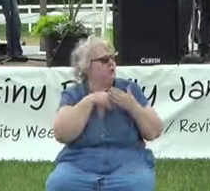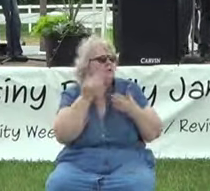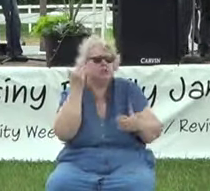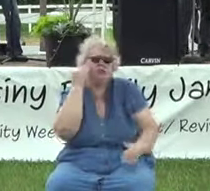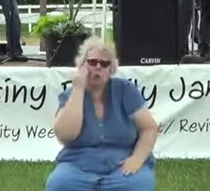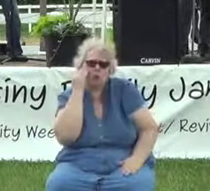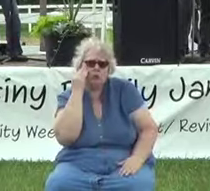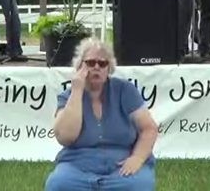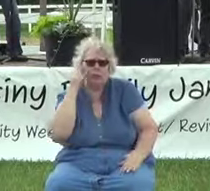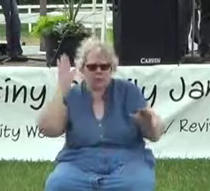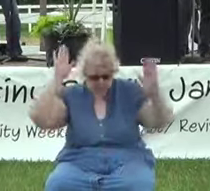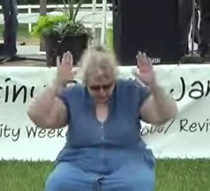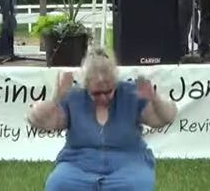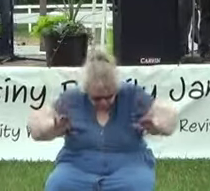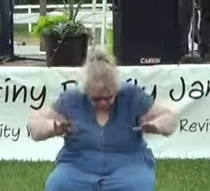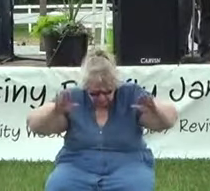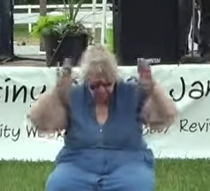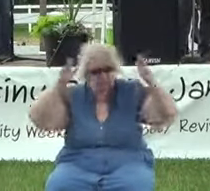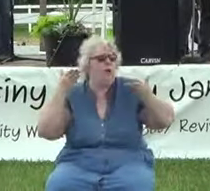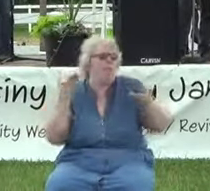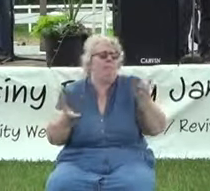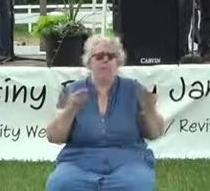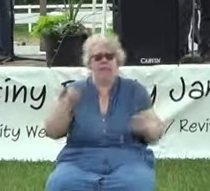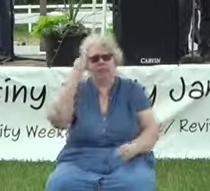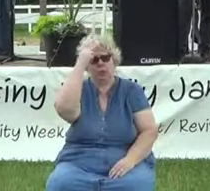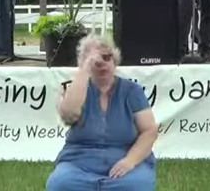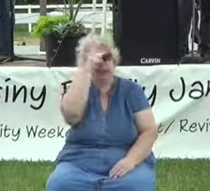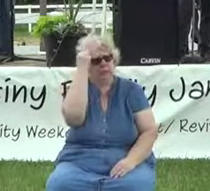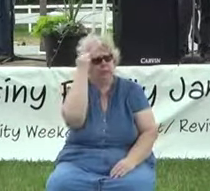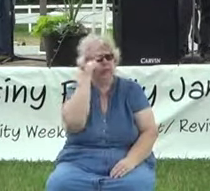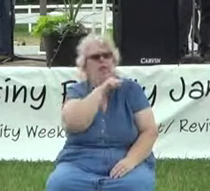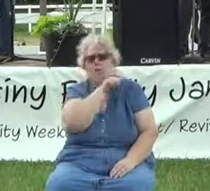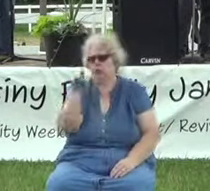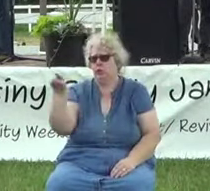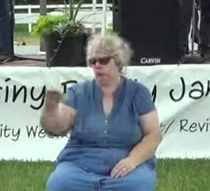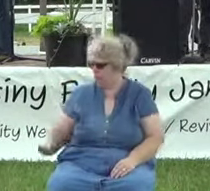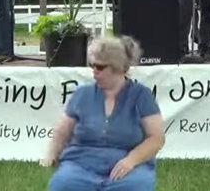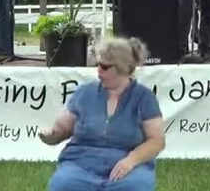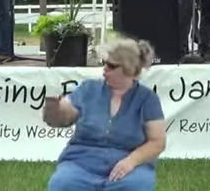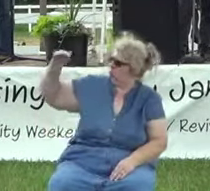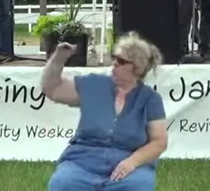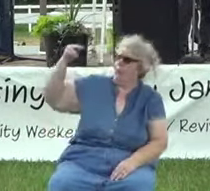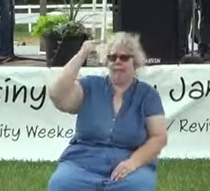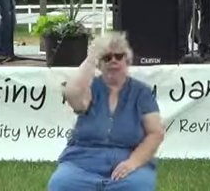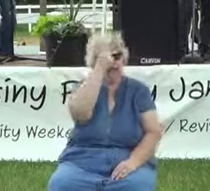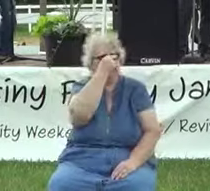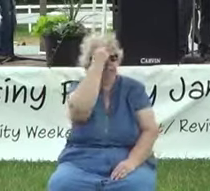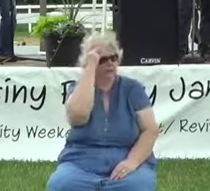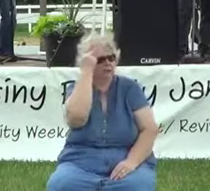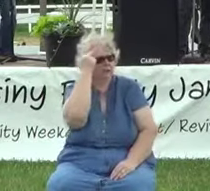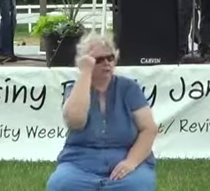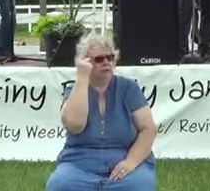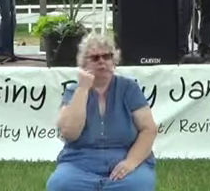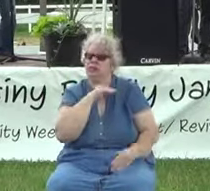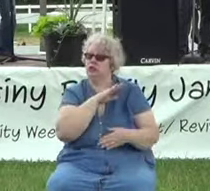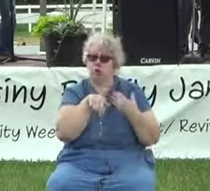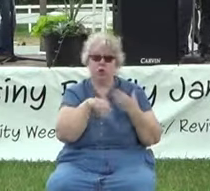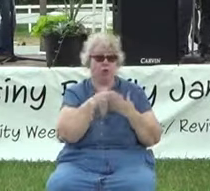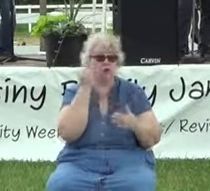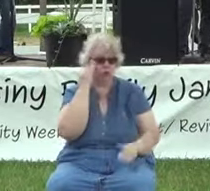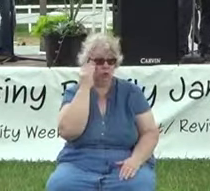There could be Catholics sitting here right now, and you were born and raised Catholic. And that is what you know and what